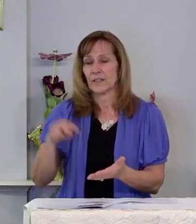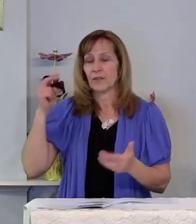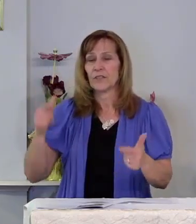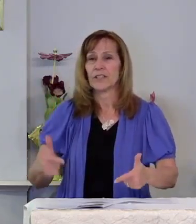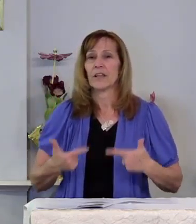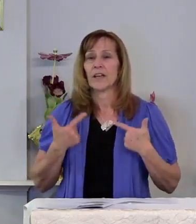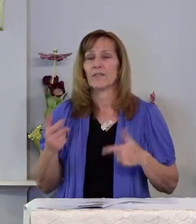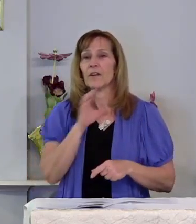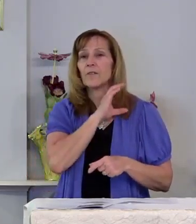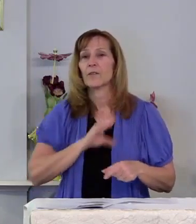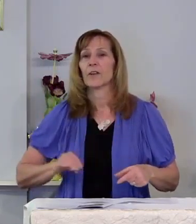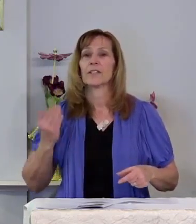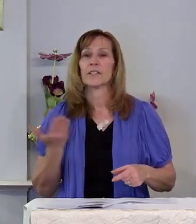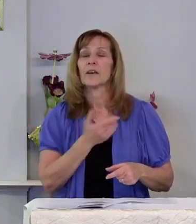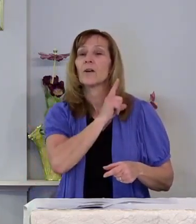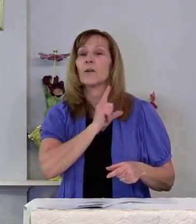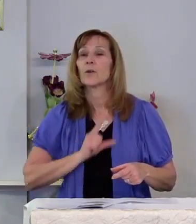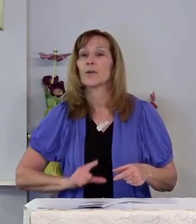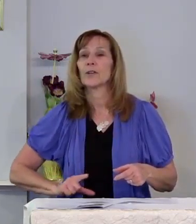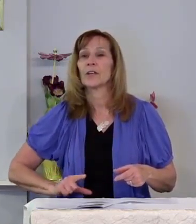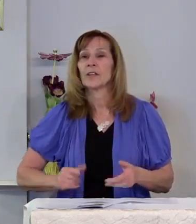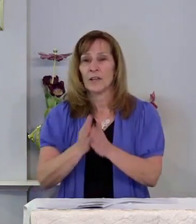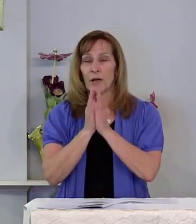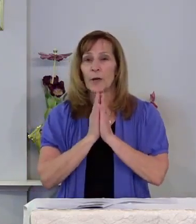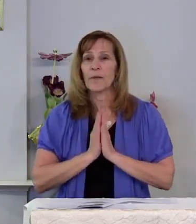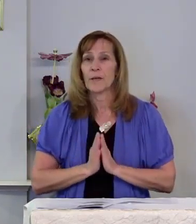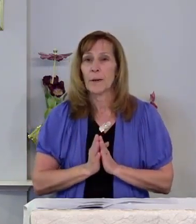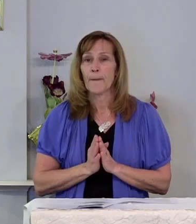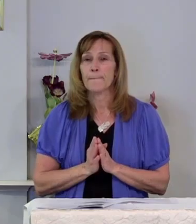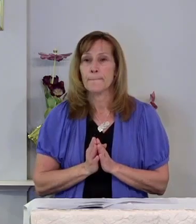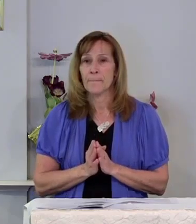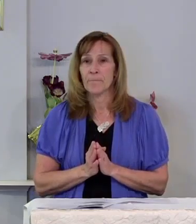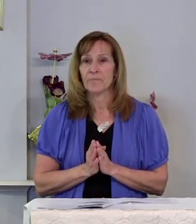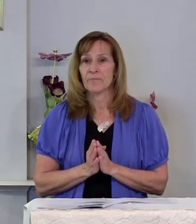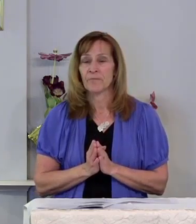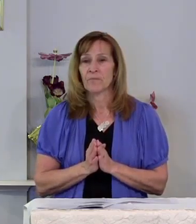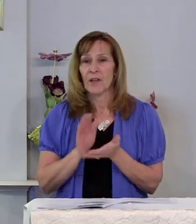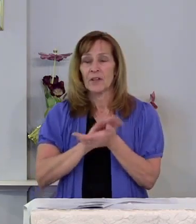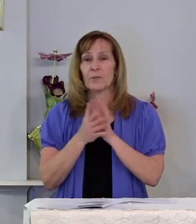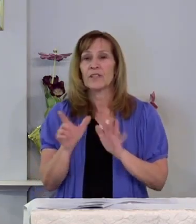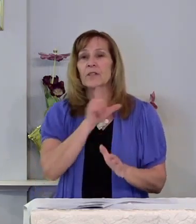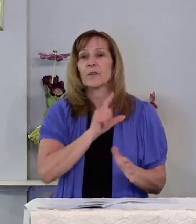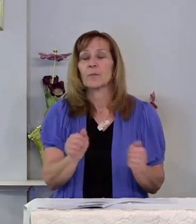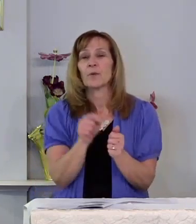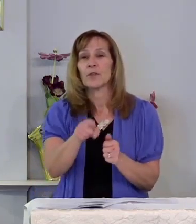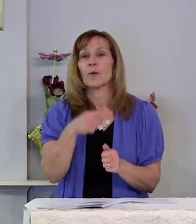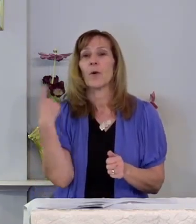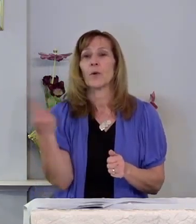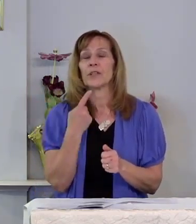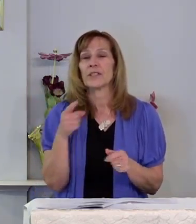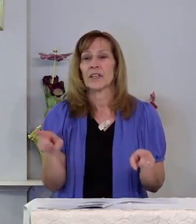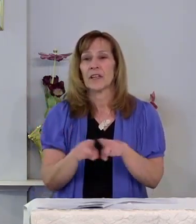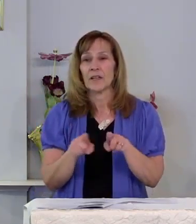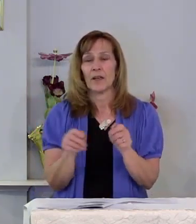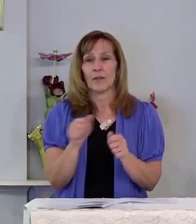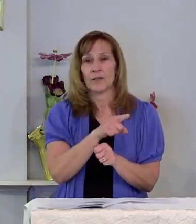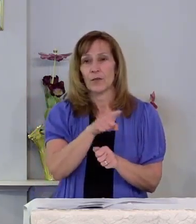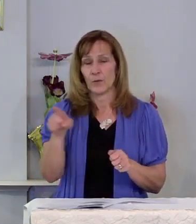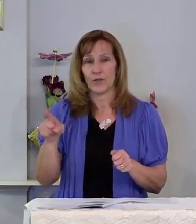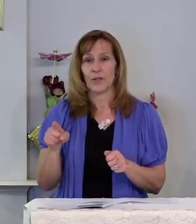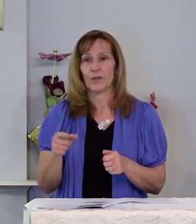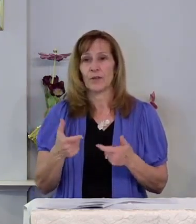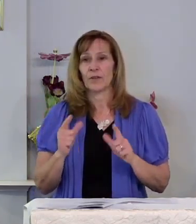last day. Hear us, O God. Your mercy is great. We deliver